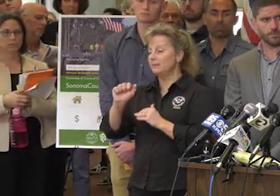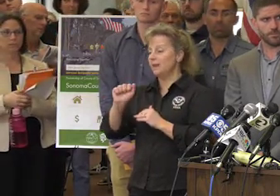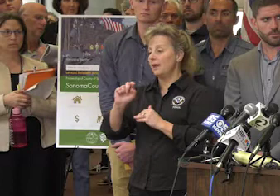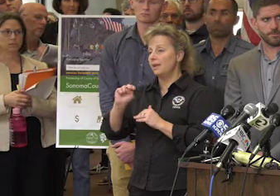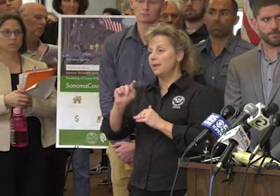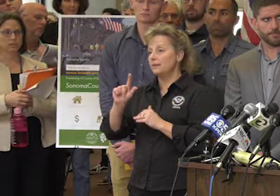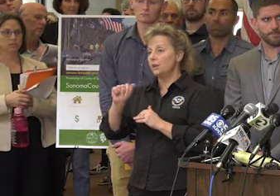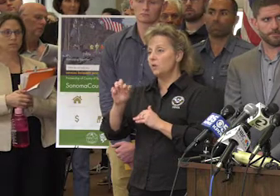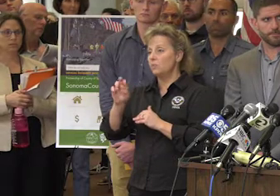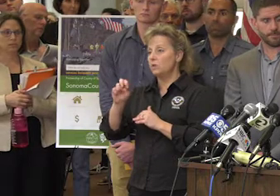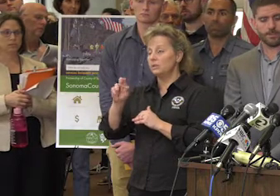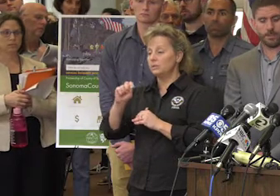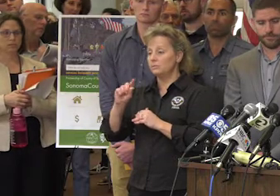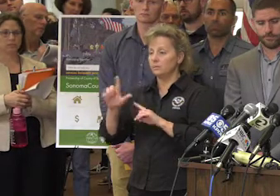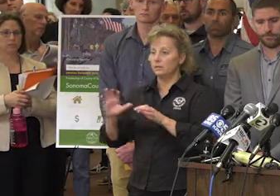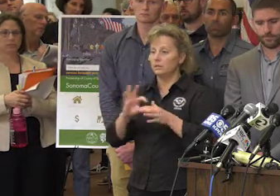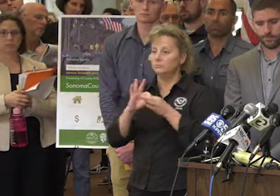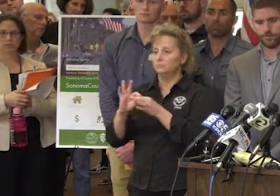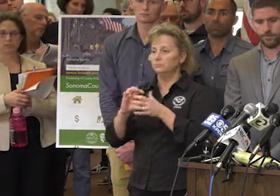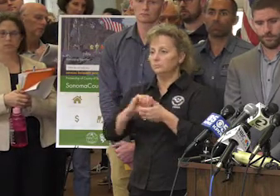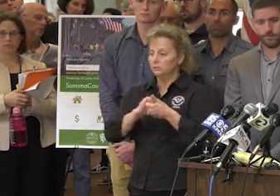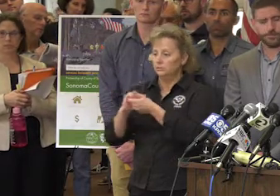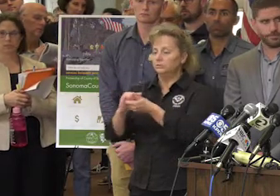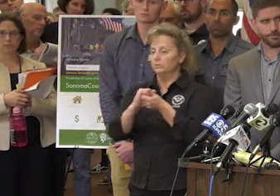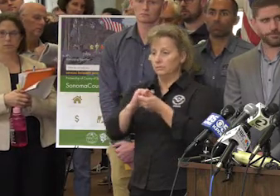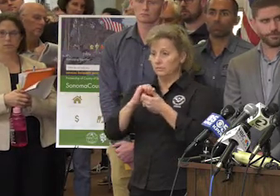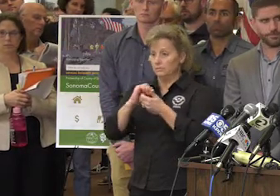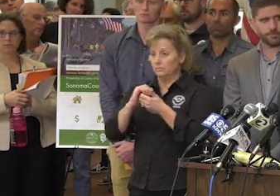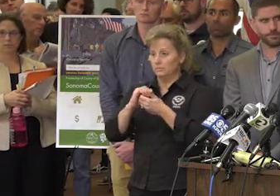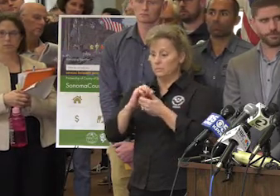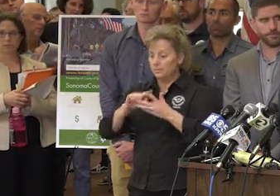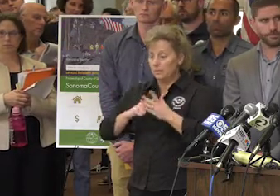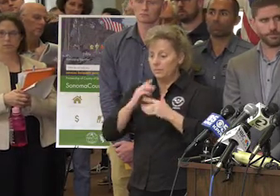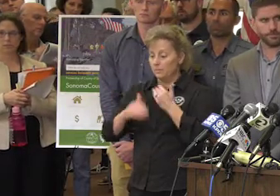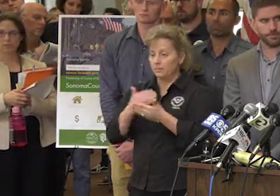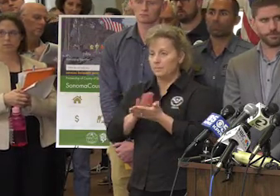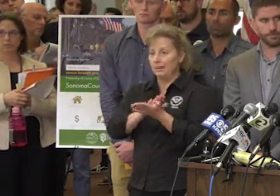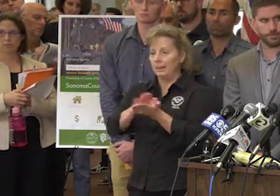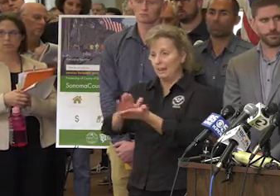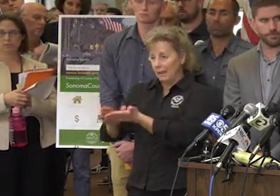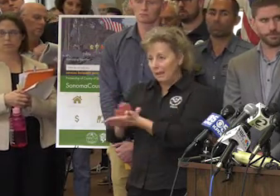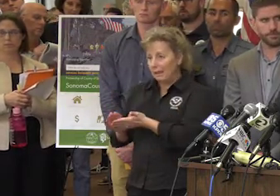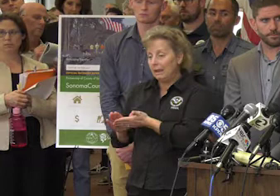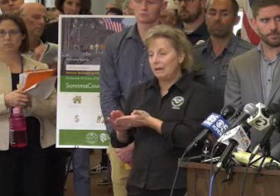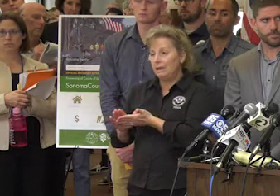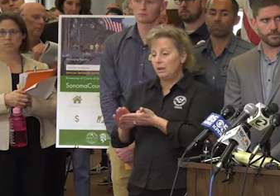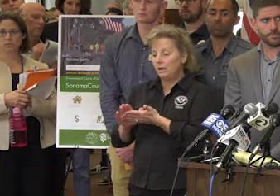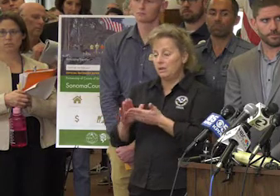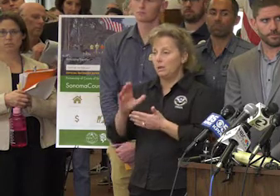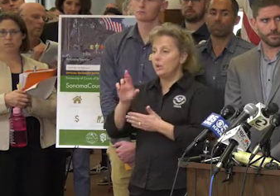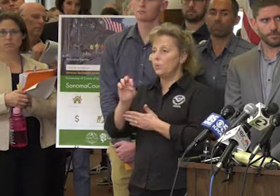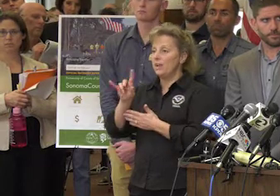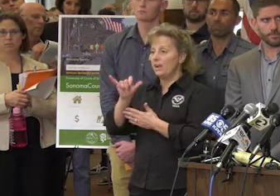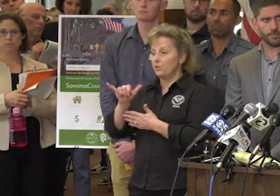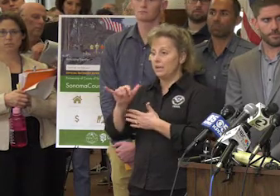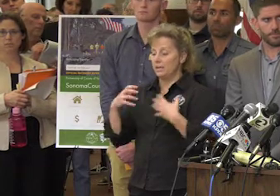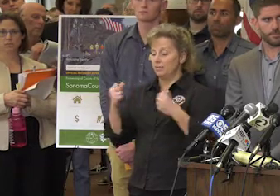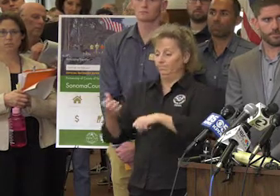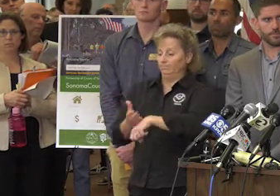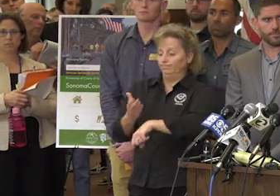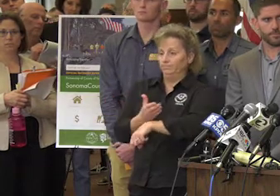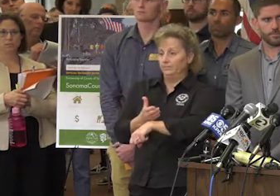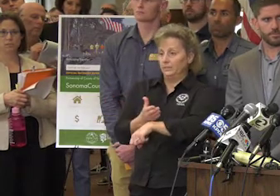come together in a unified front to begin the process of cleanup, recovery, and where we're focused, getting